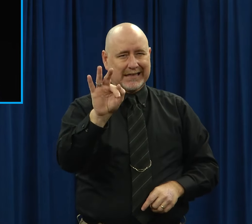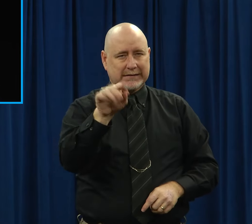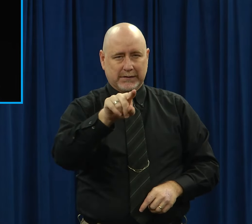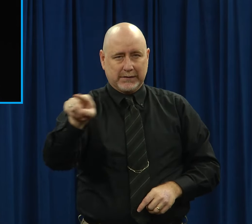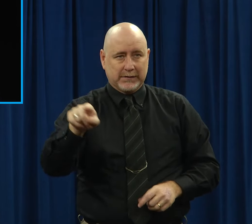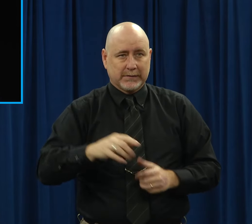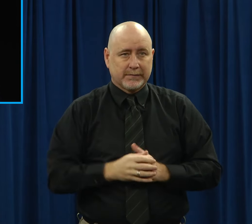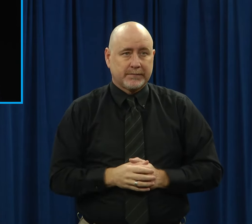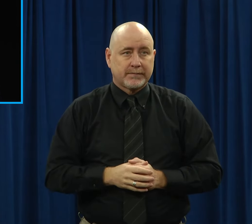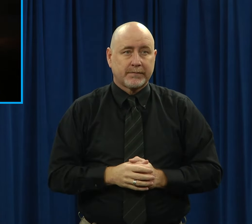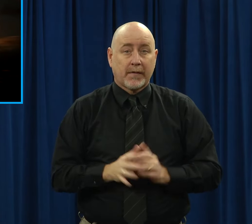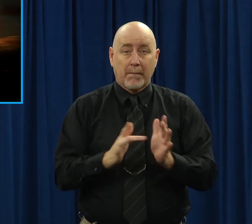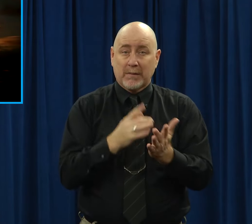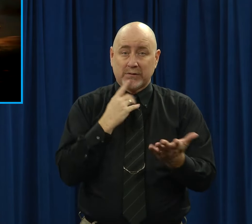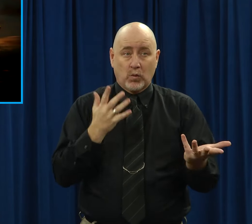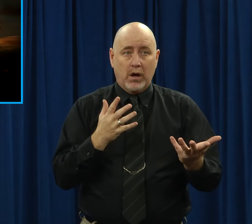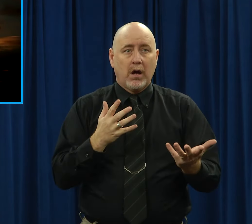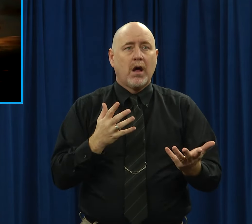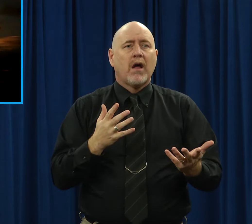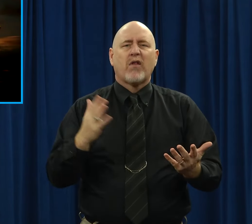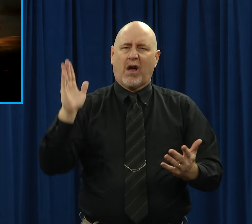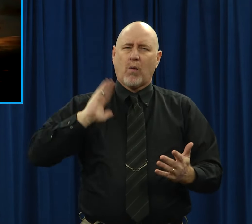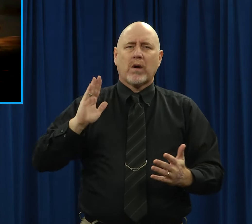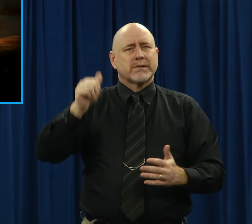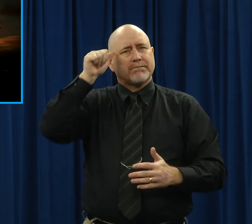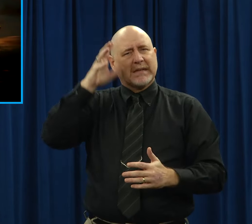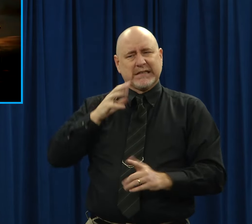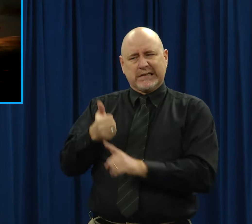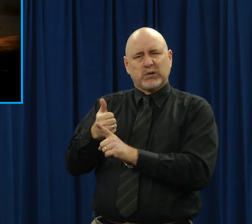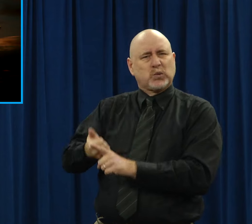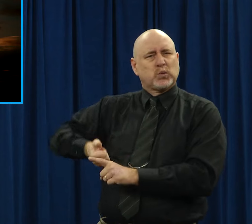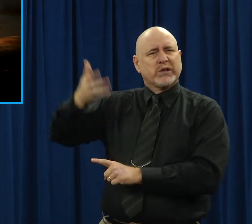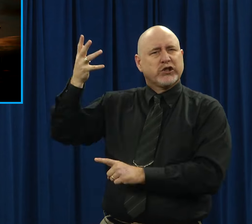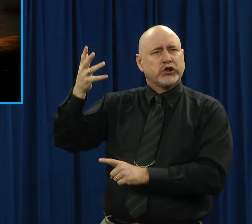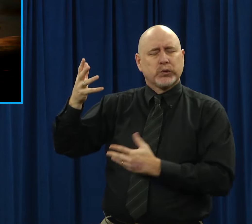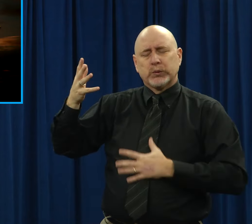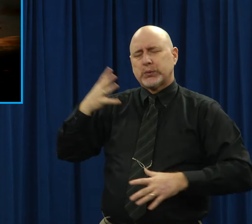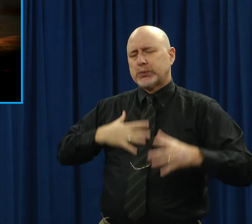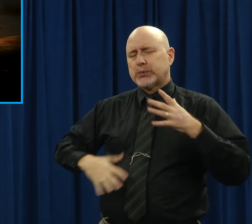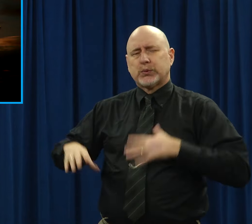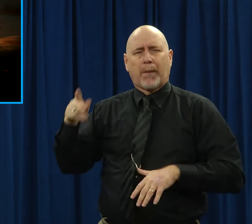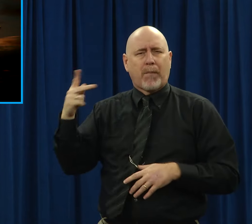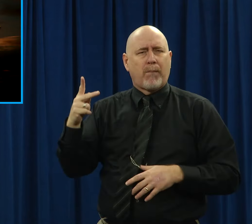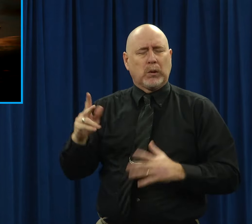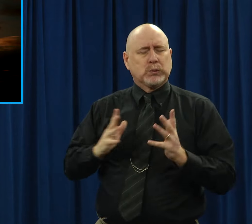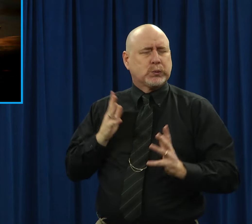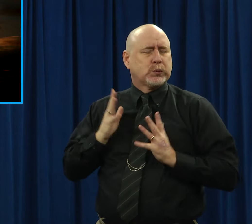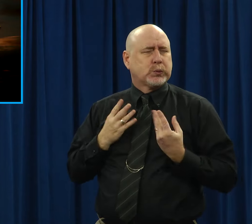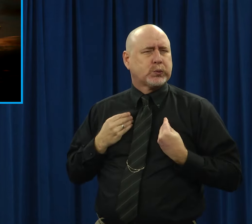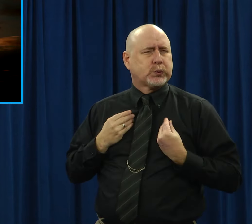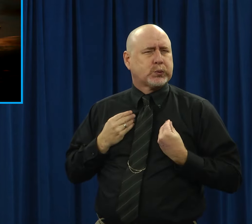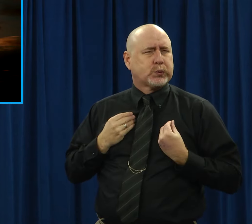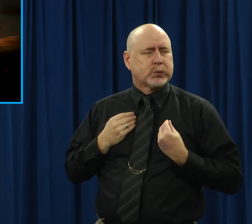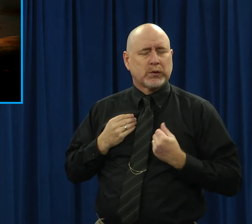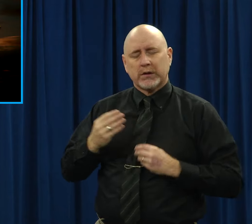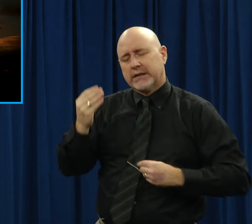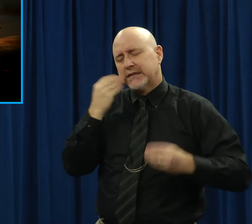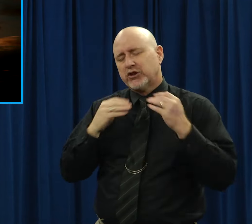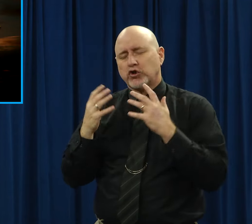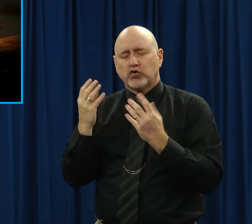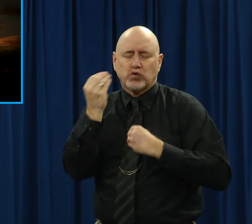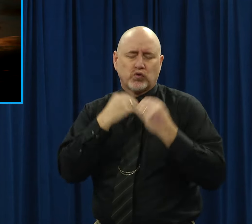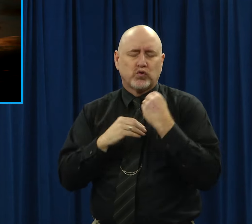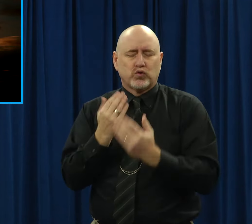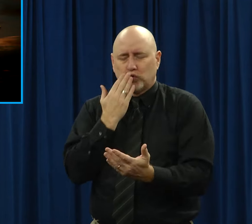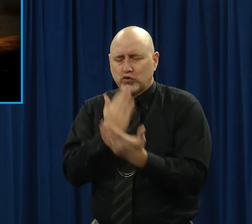16, beginning in verse 19. The Bible says, "There was a certain rich man who was clothed in purple and fine linen and